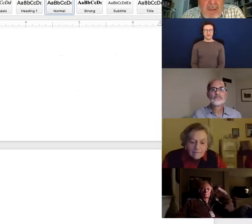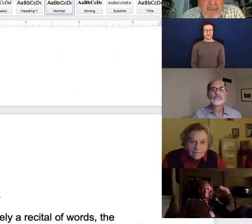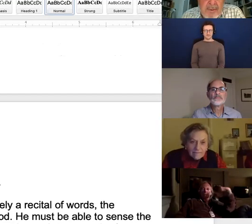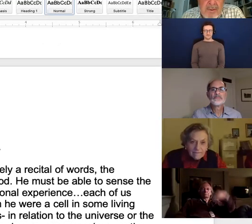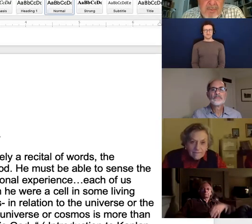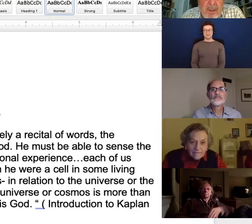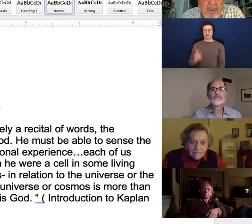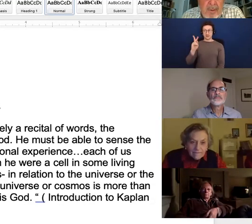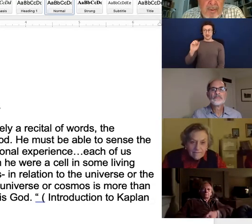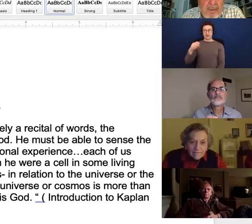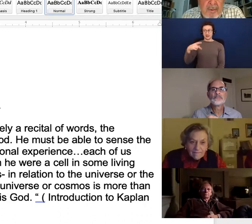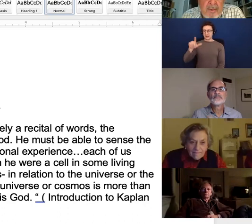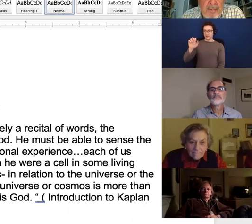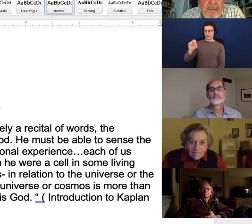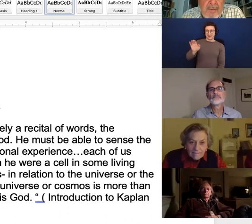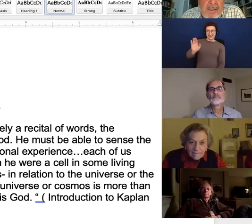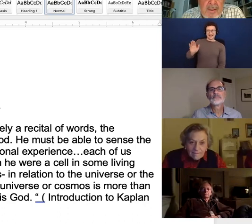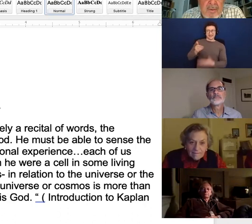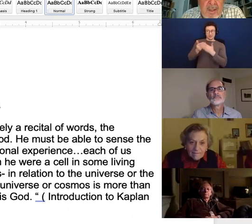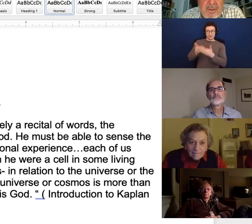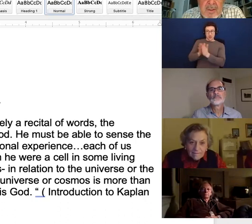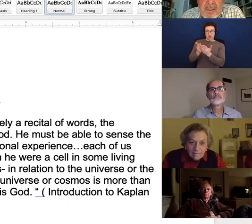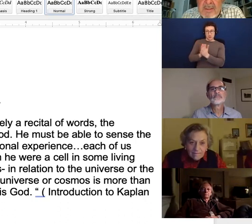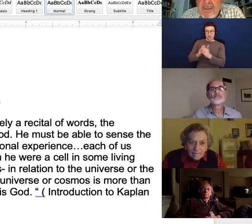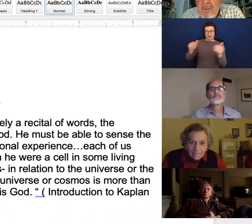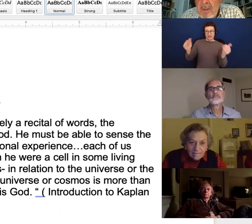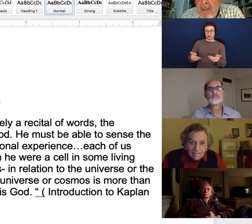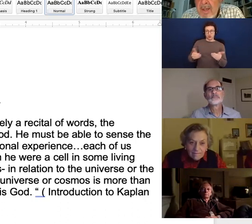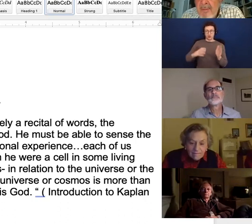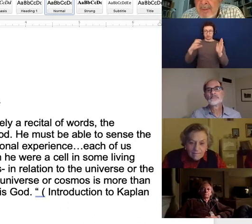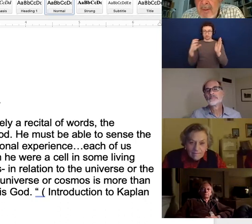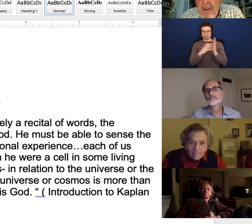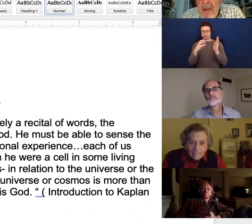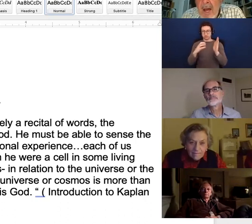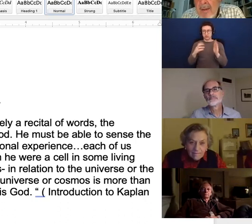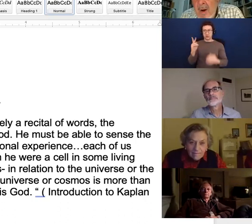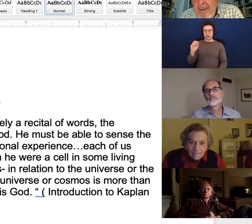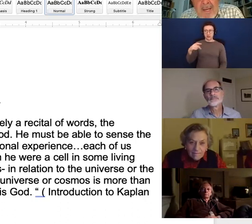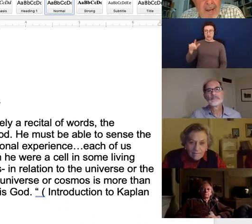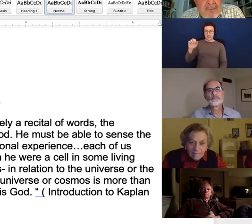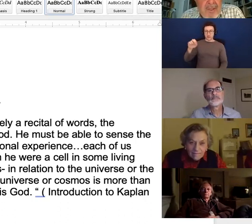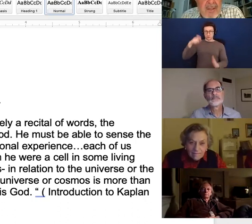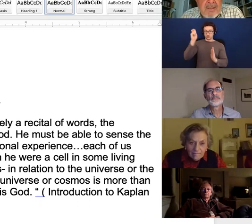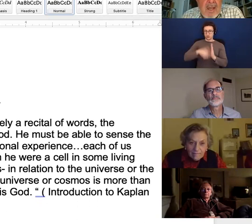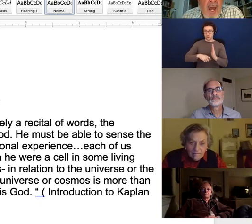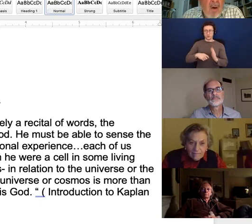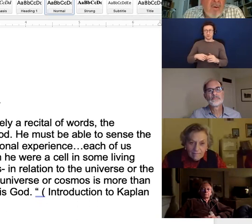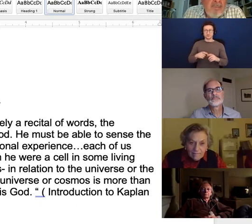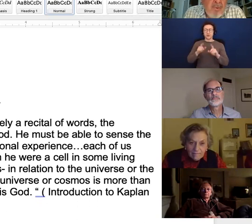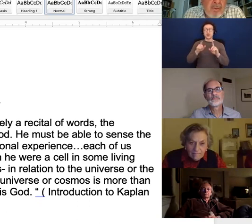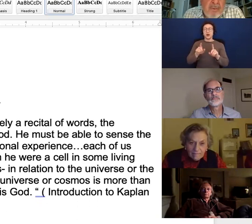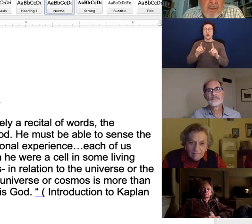to Kaplan's prayer book. The introduction. This is Mordecai Kaplan. I want to emphasize